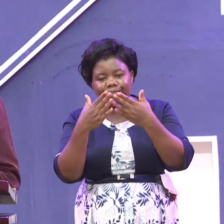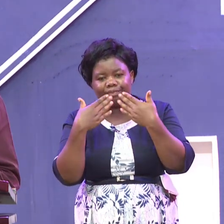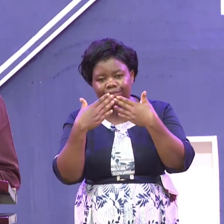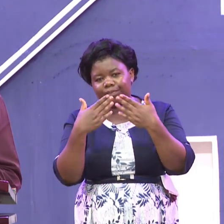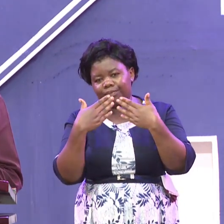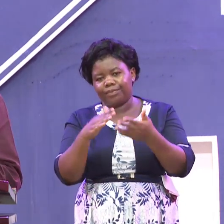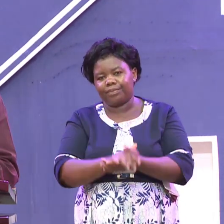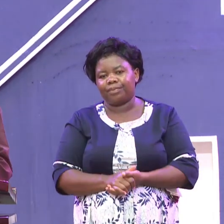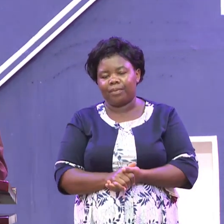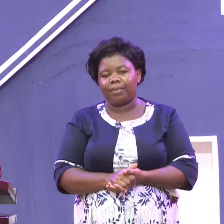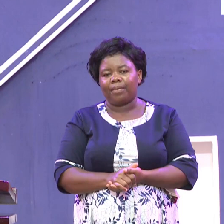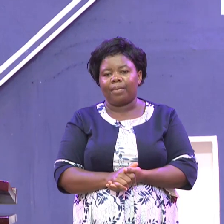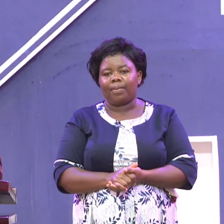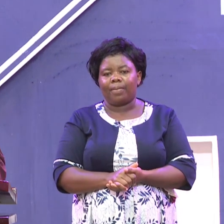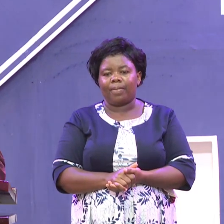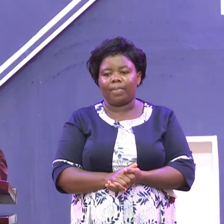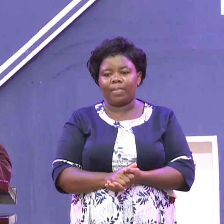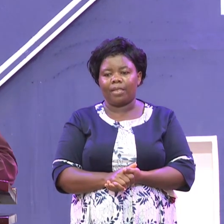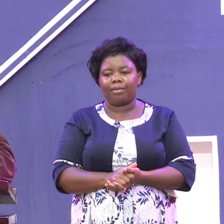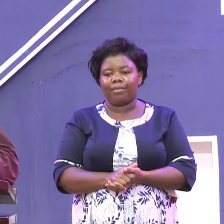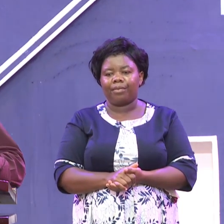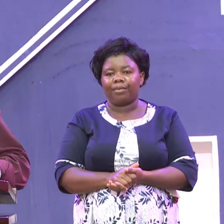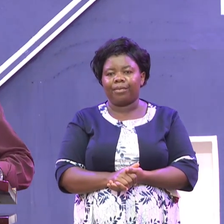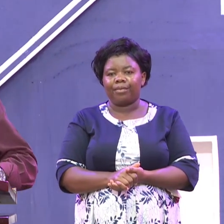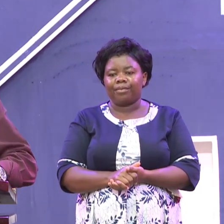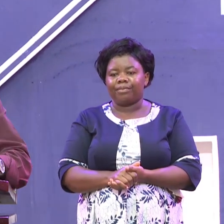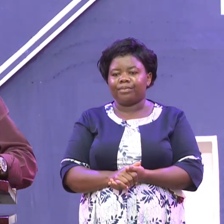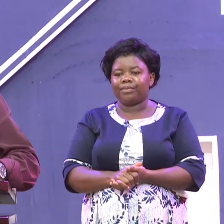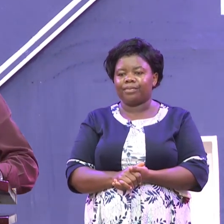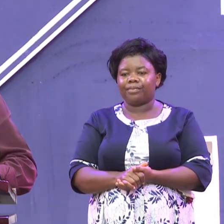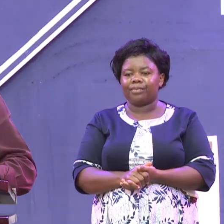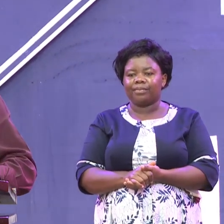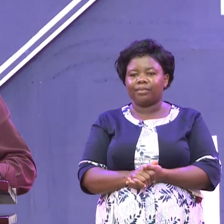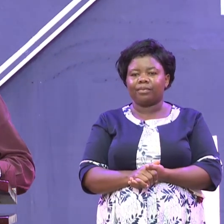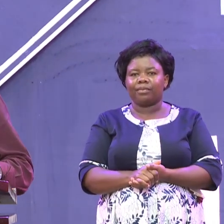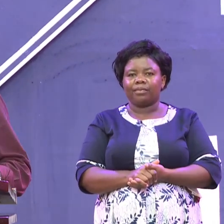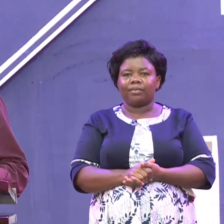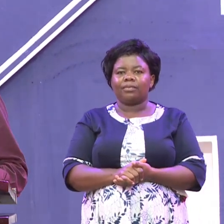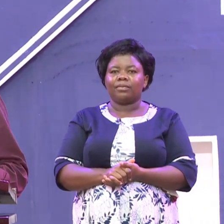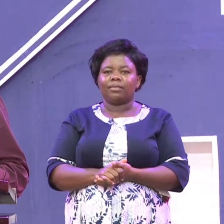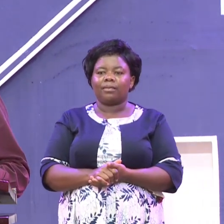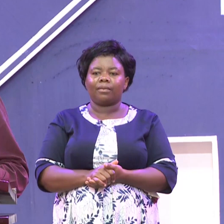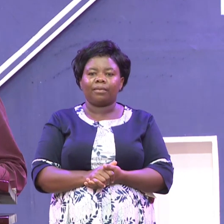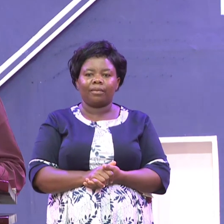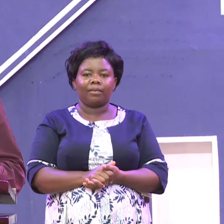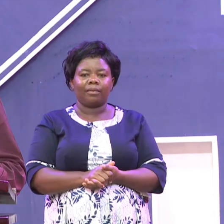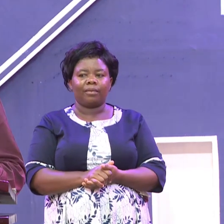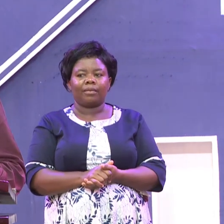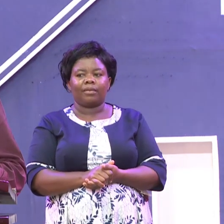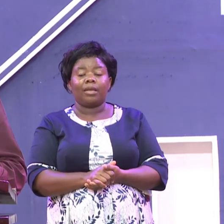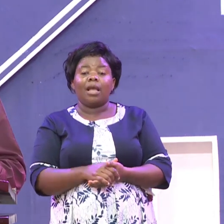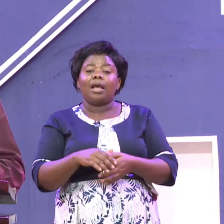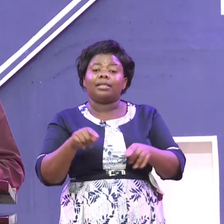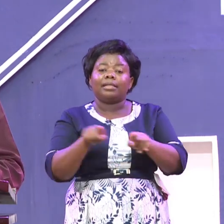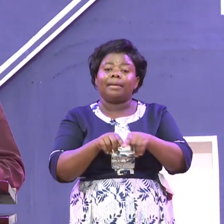you just get to know that the service you offered to that person was so good and he or she had to show his gratitude. Ekyo